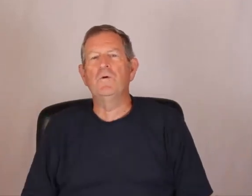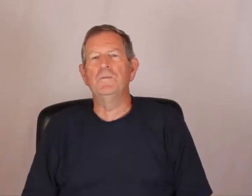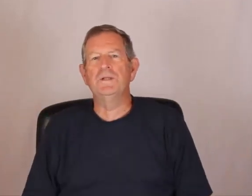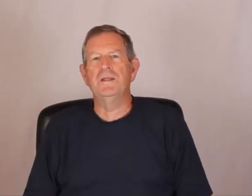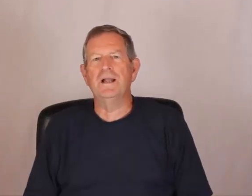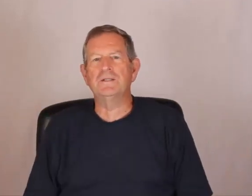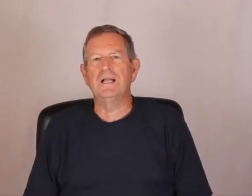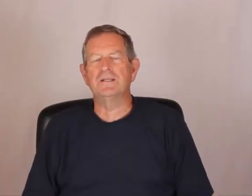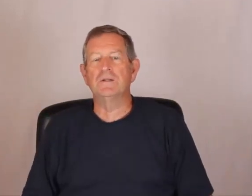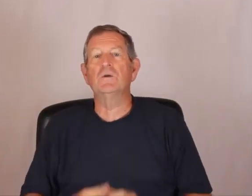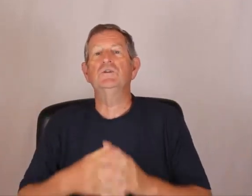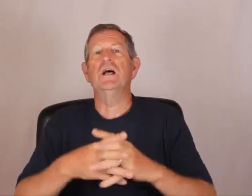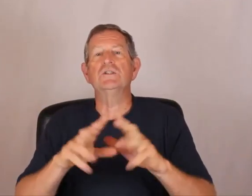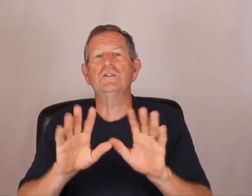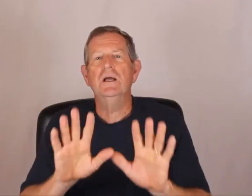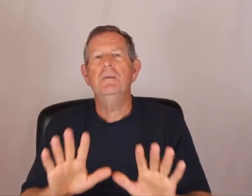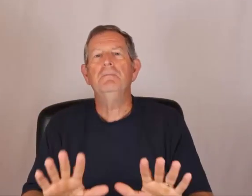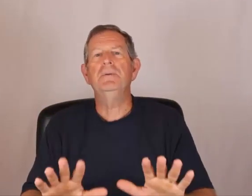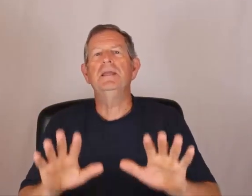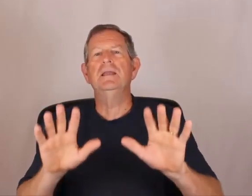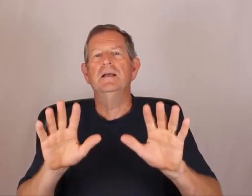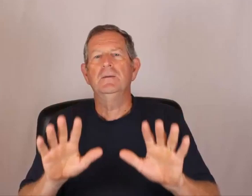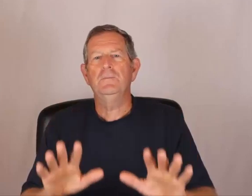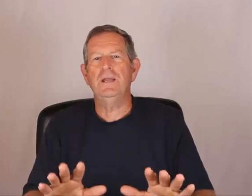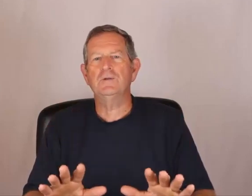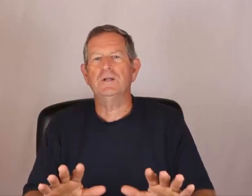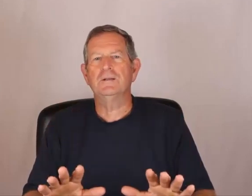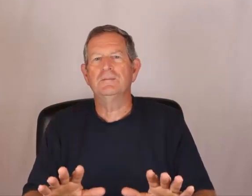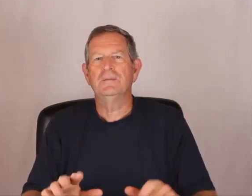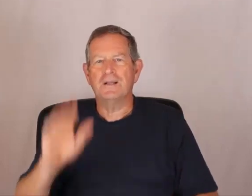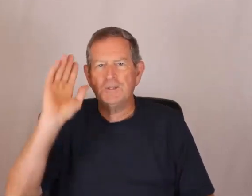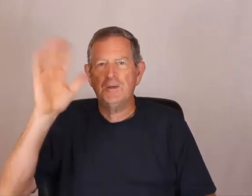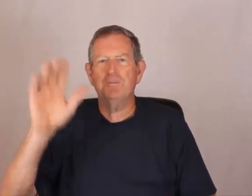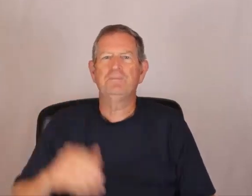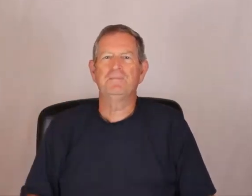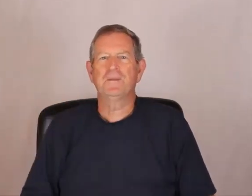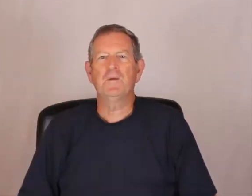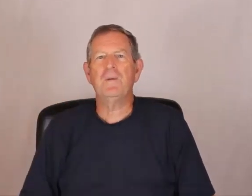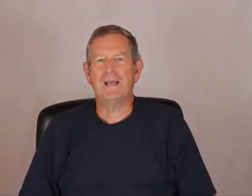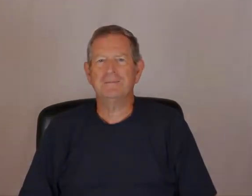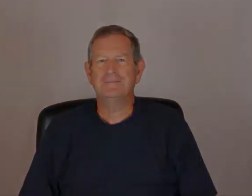verbs in the next lesson. So just be patient. I'll see you. Goodbye.